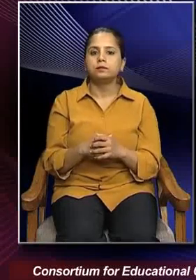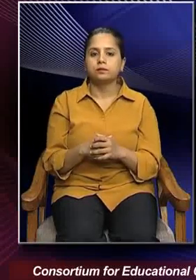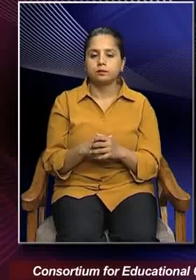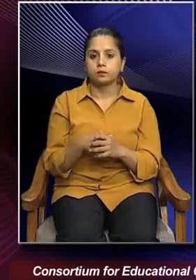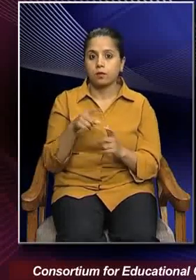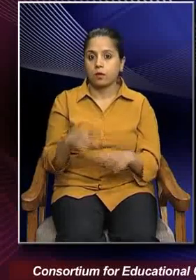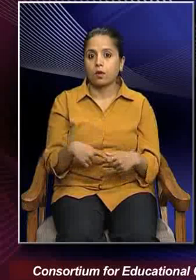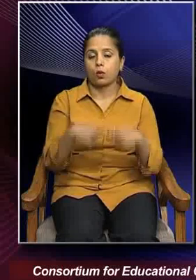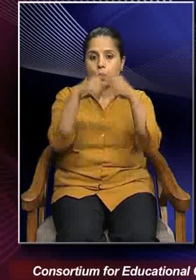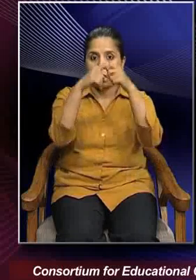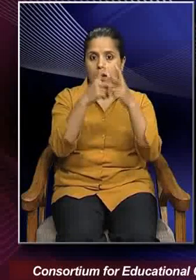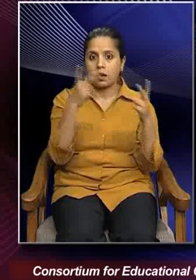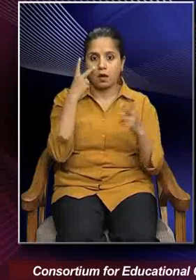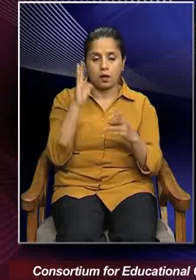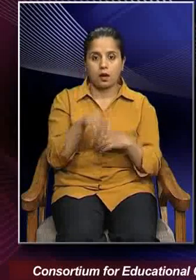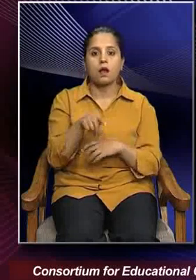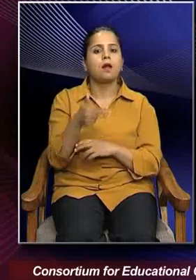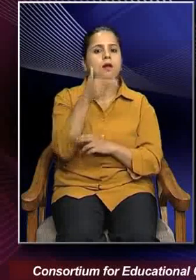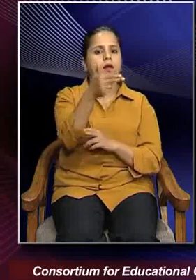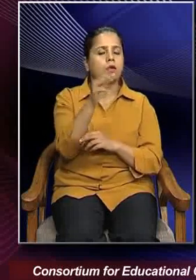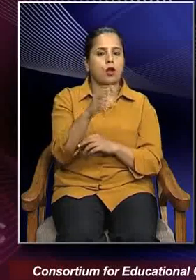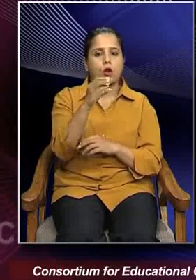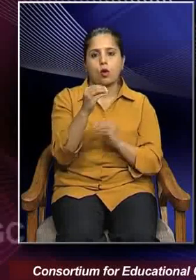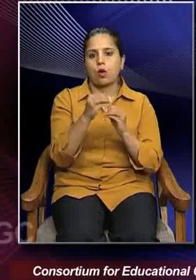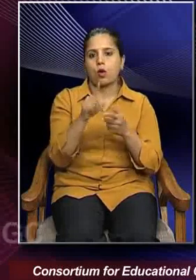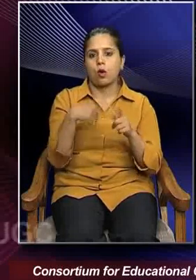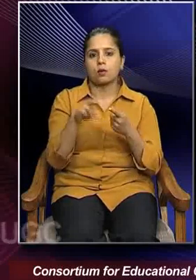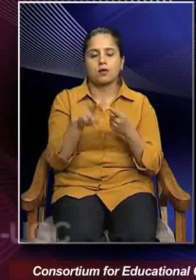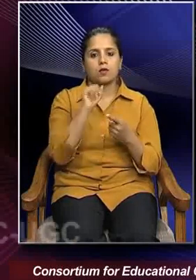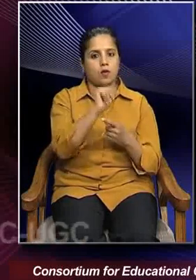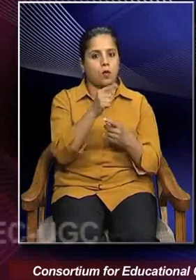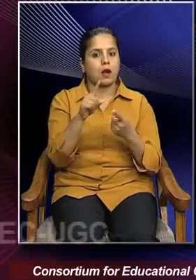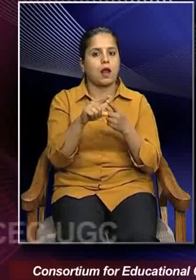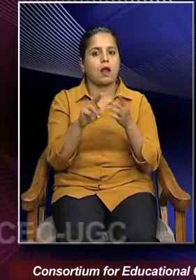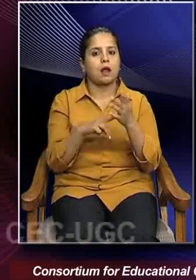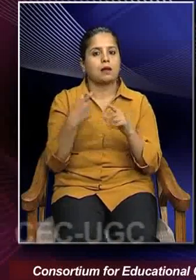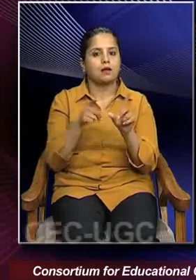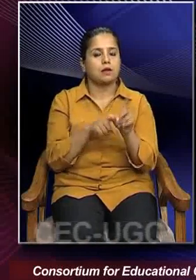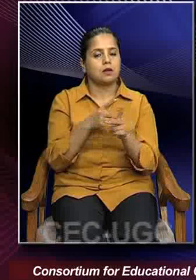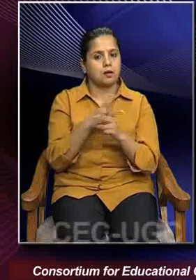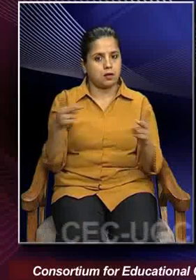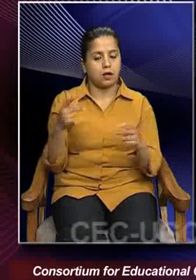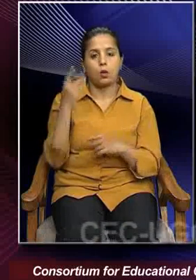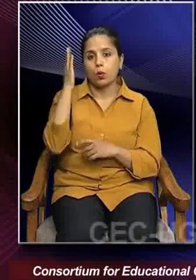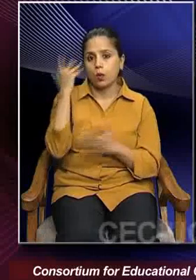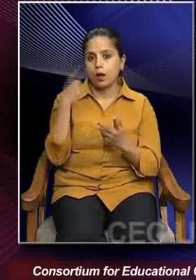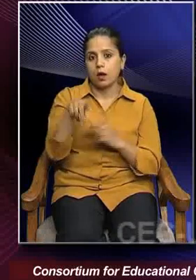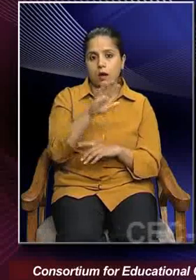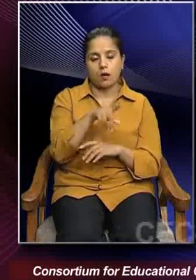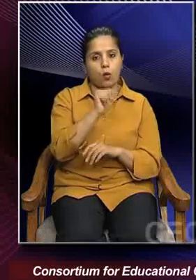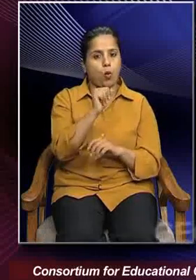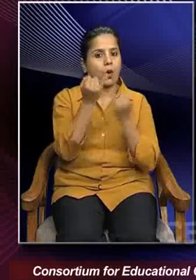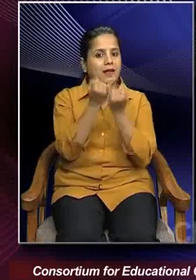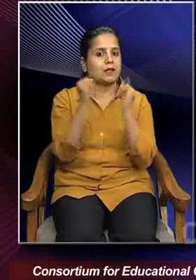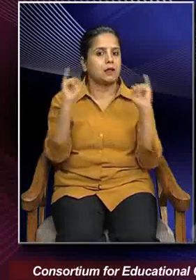The qualities are therefore called objective entities. Fine,